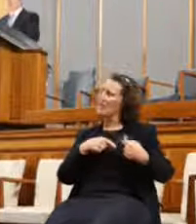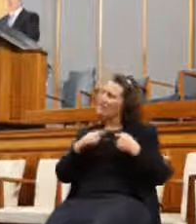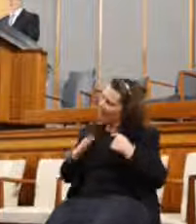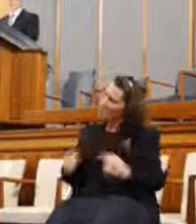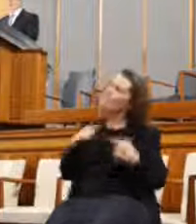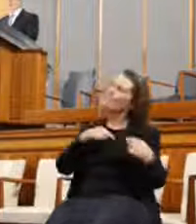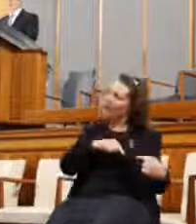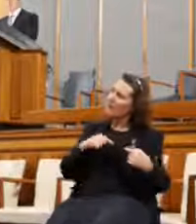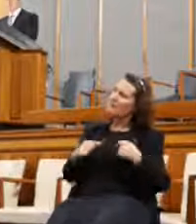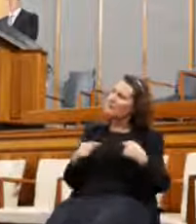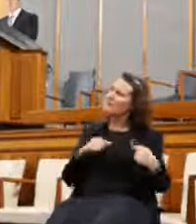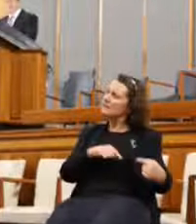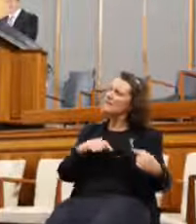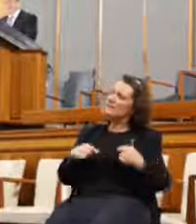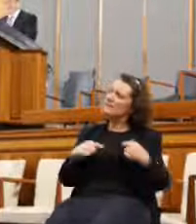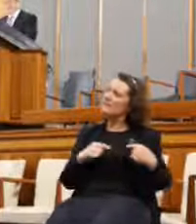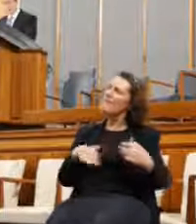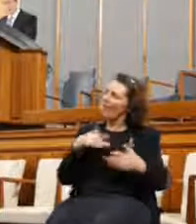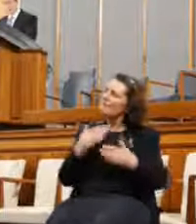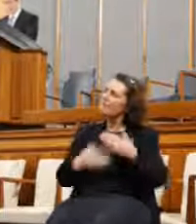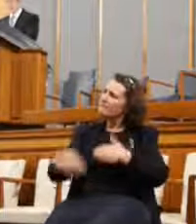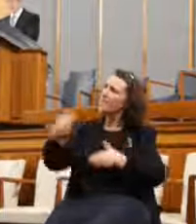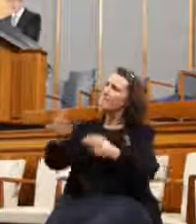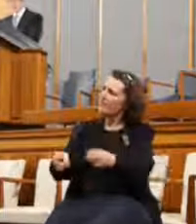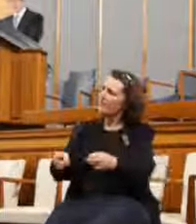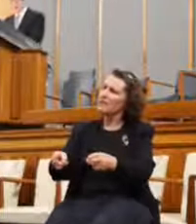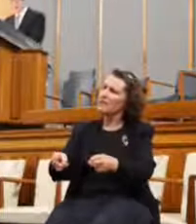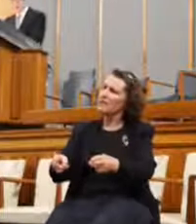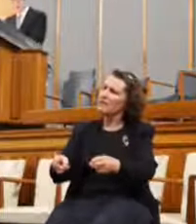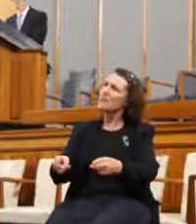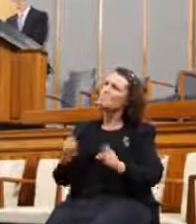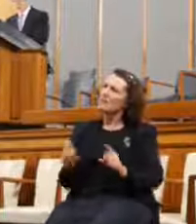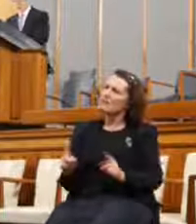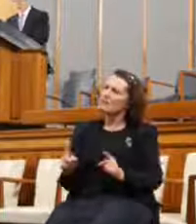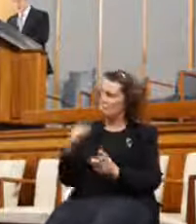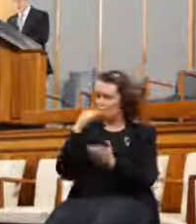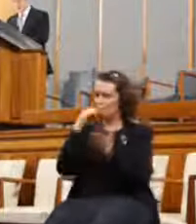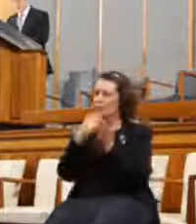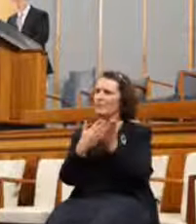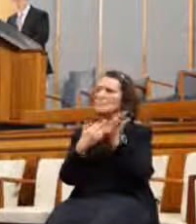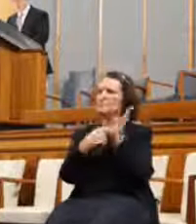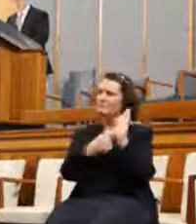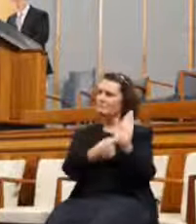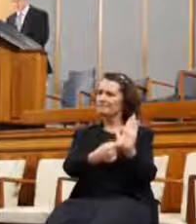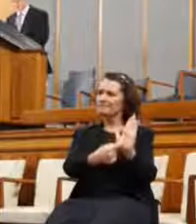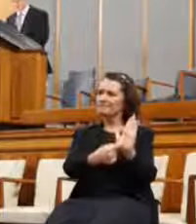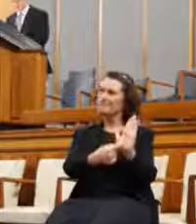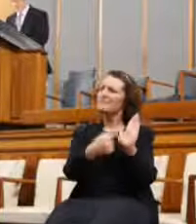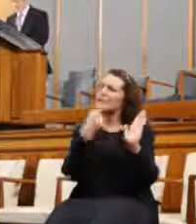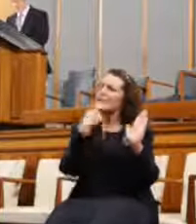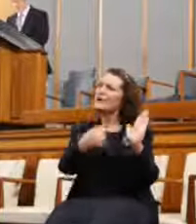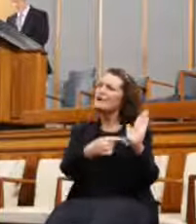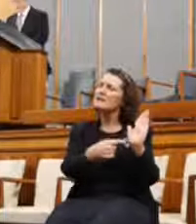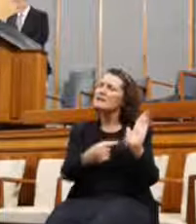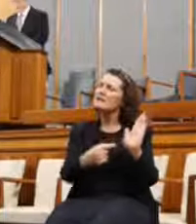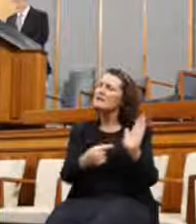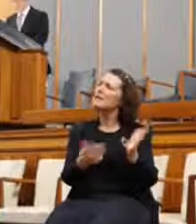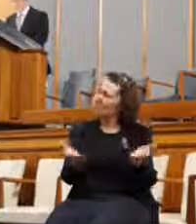oh, we are so changed. Here's the promise, and I close reading these words. Come